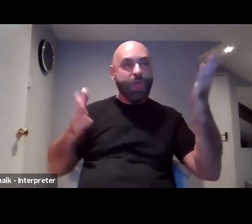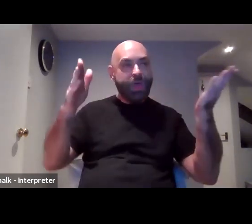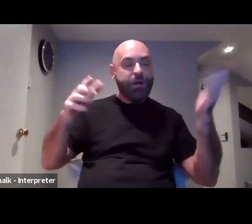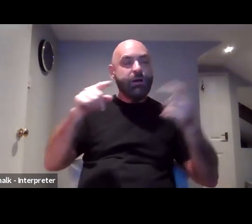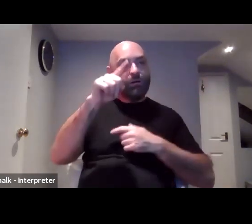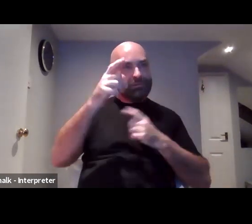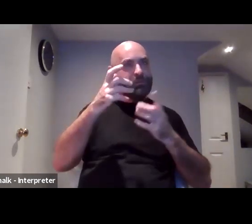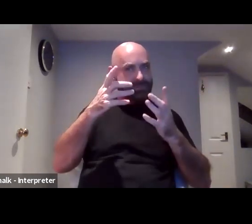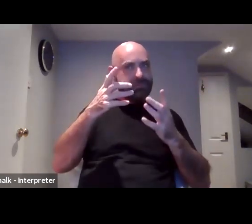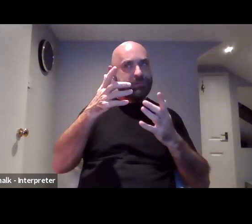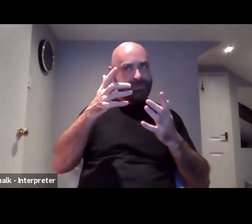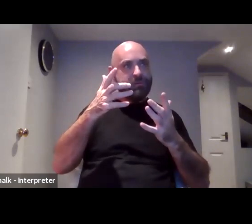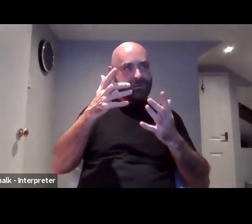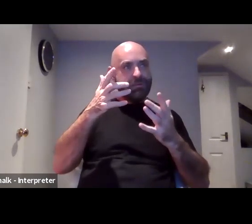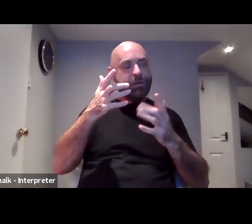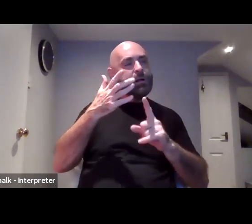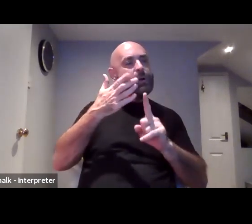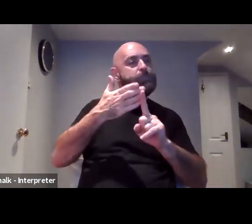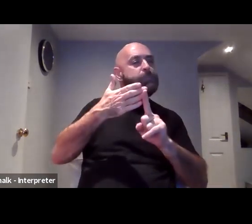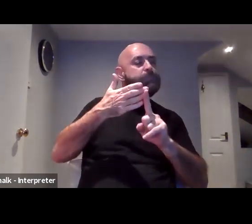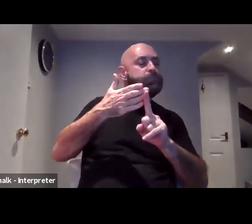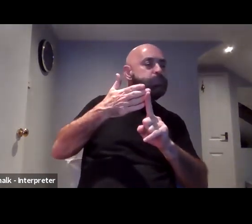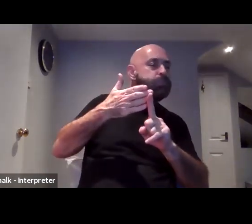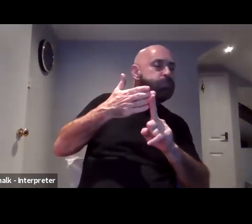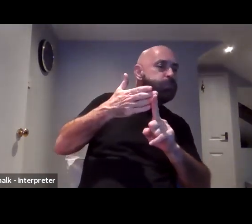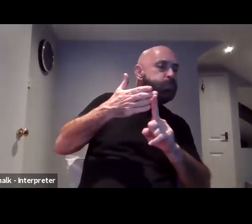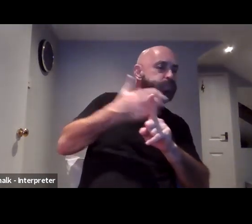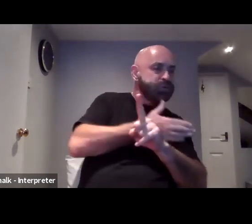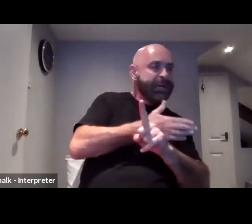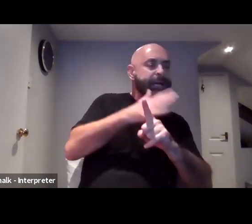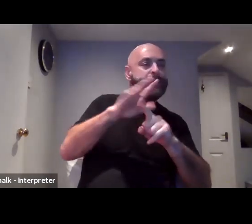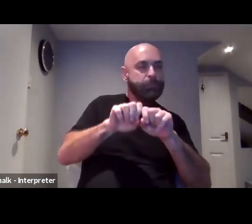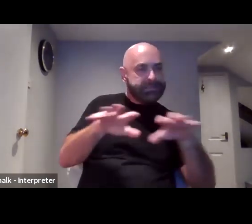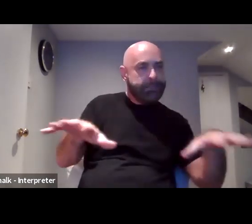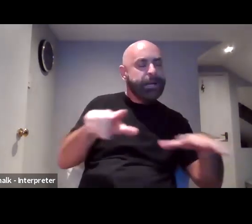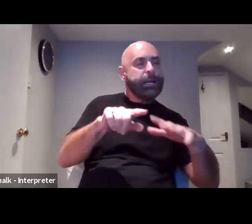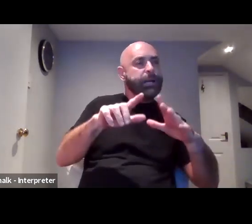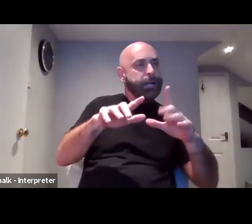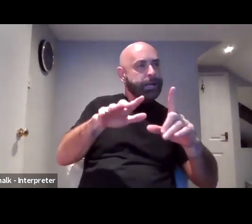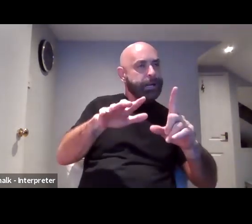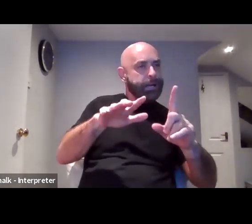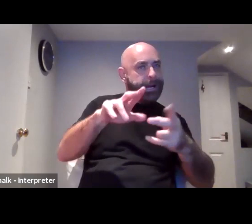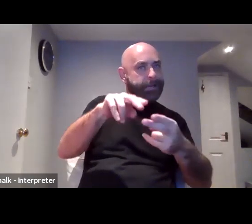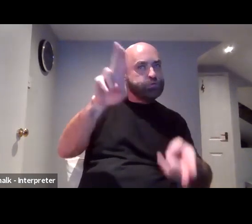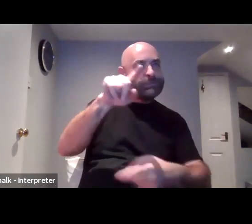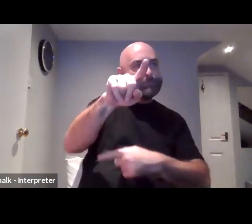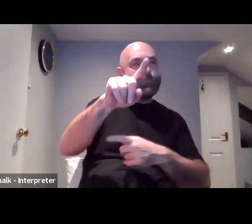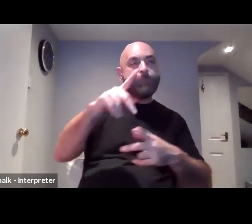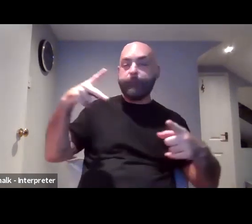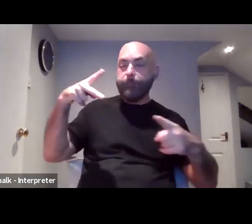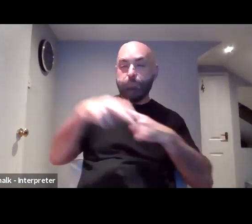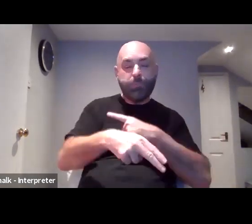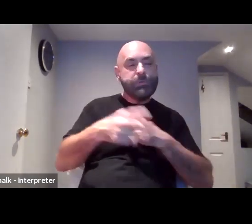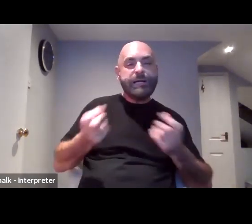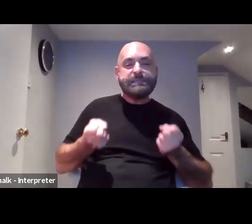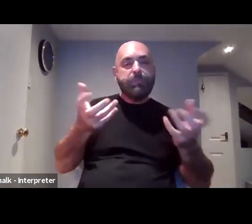were increasing pre-pandemic and have been increasing during the pandemic. The reduction in spending on